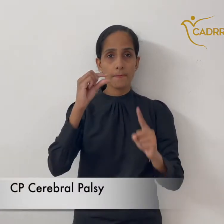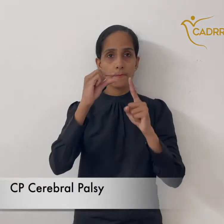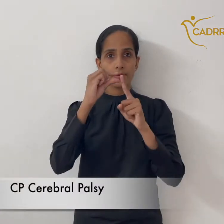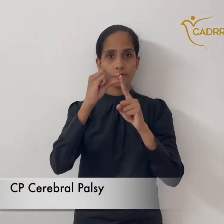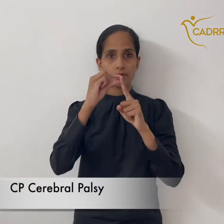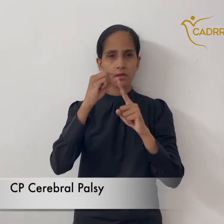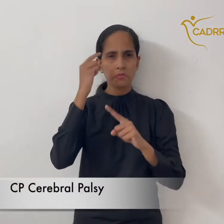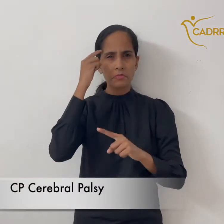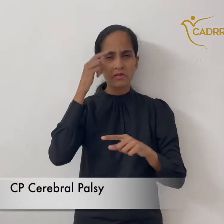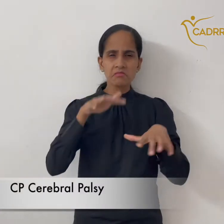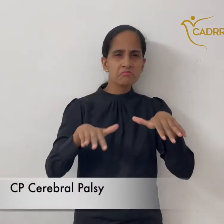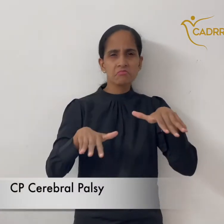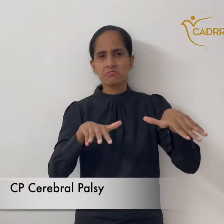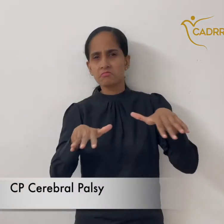CP, cerebral palsy.